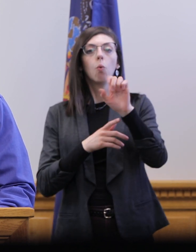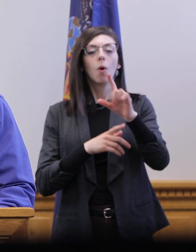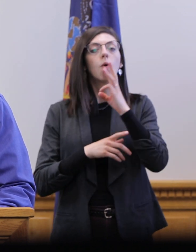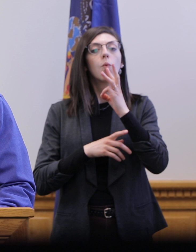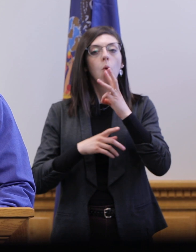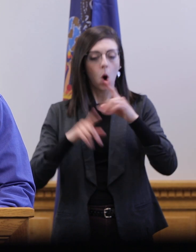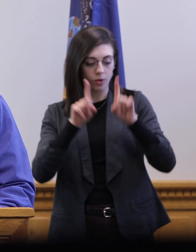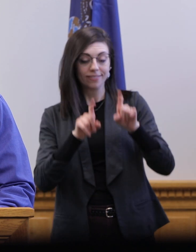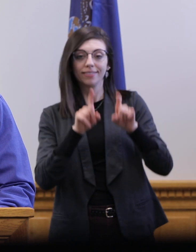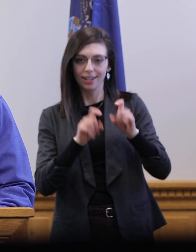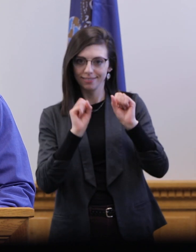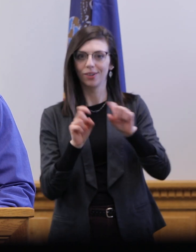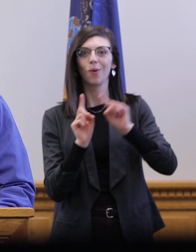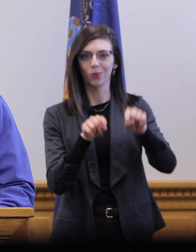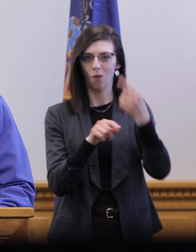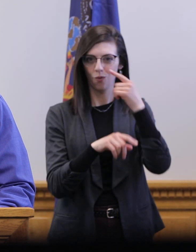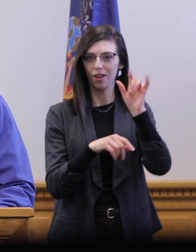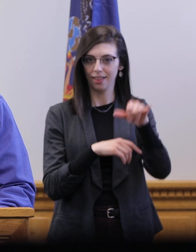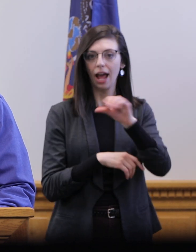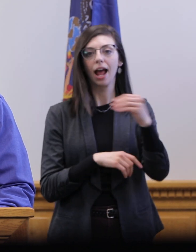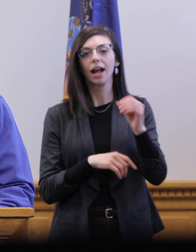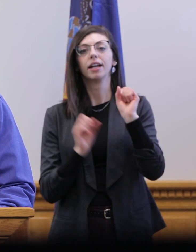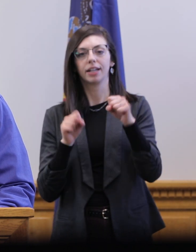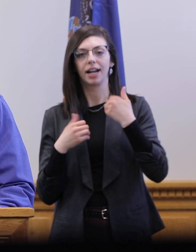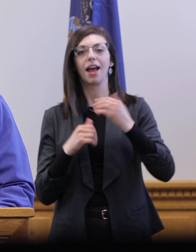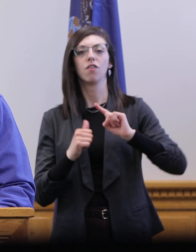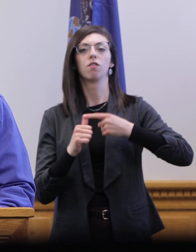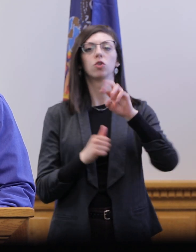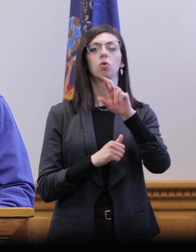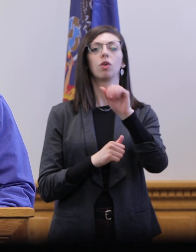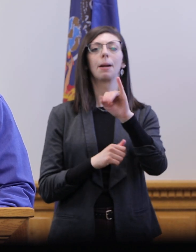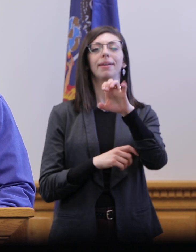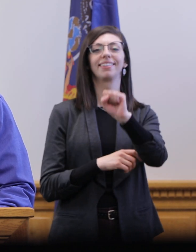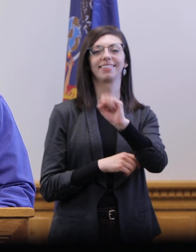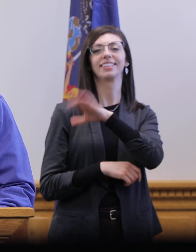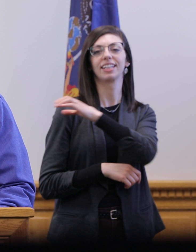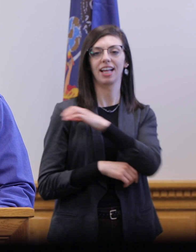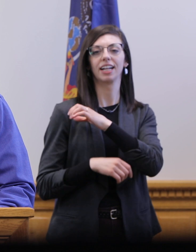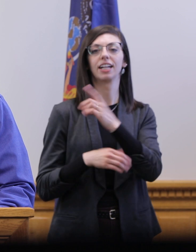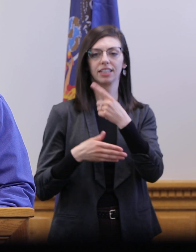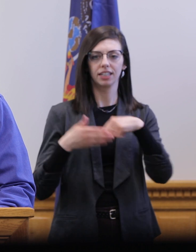again, and the department will hold its first rabies clinic of the season next Wednesday in Scriba.